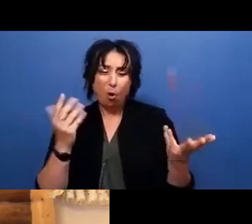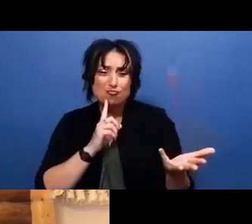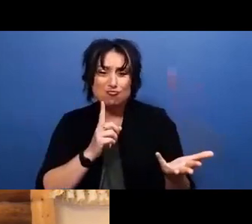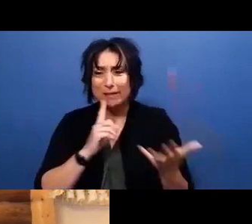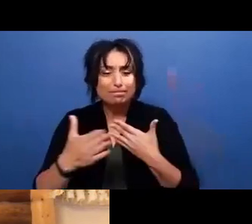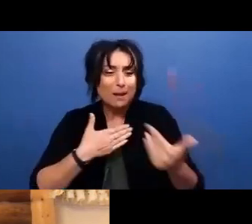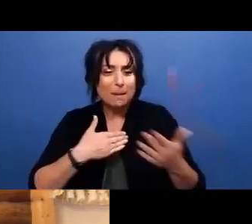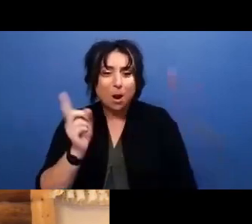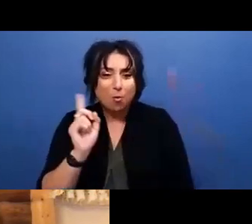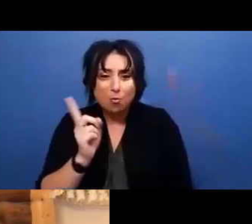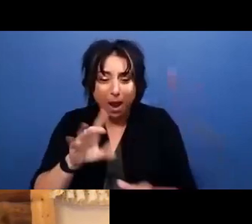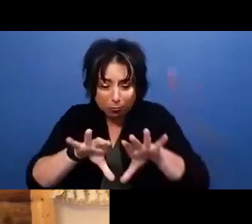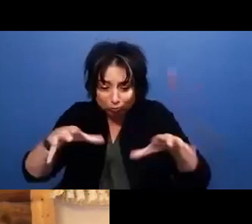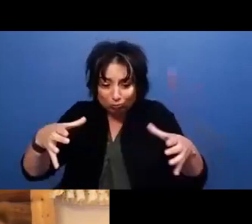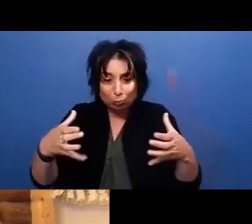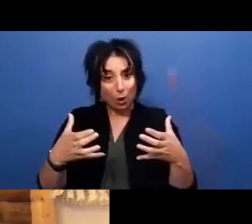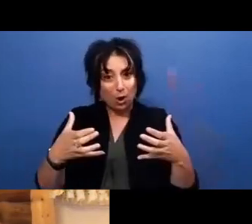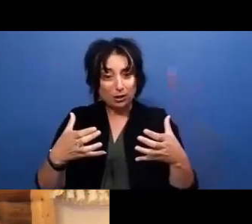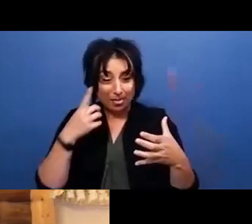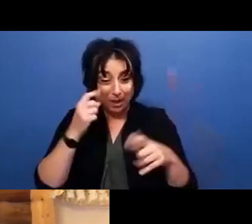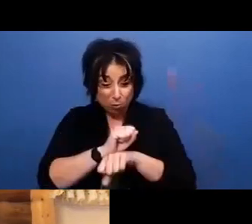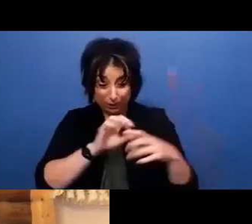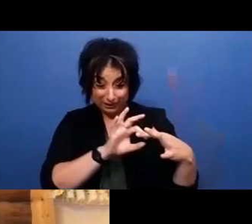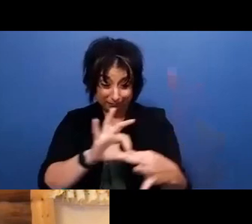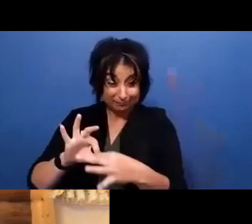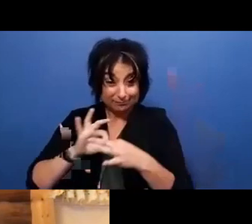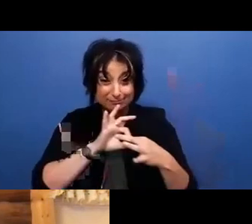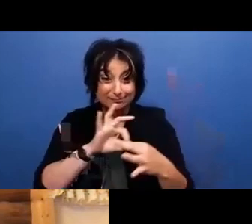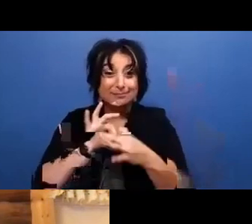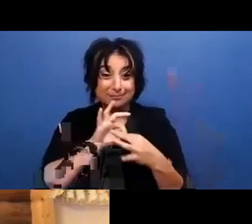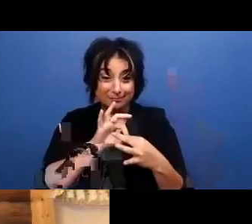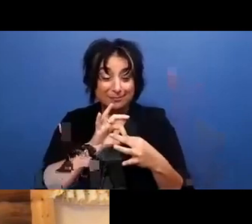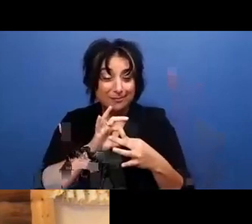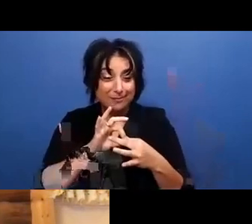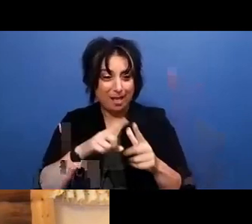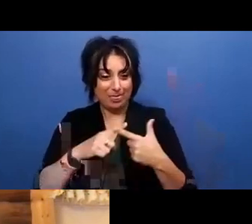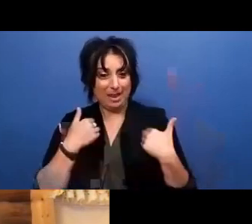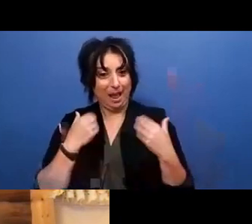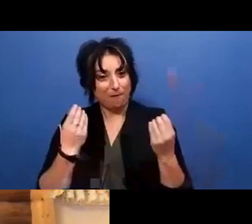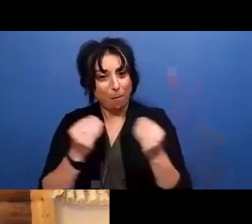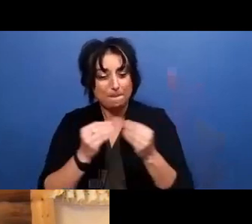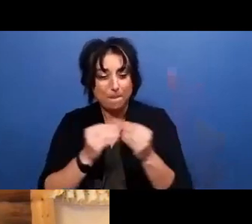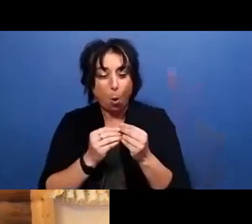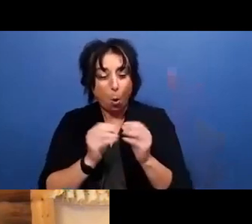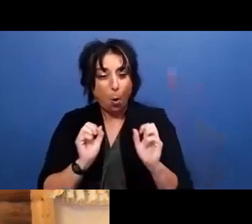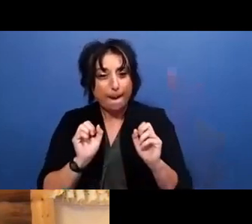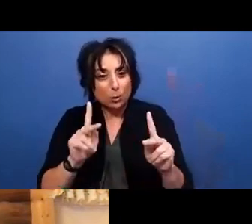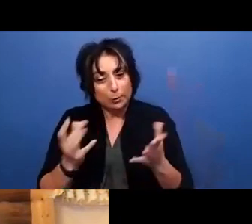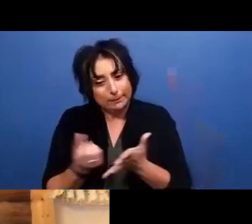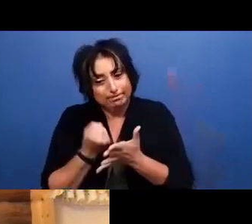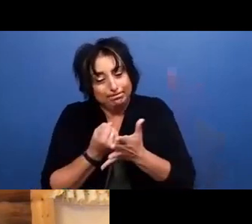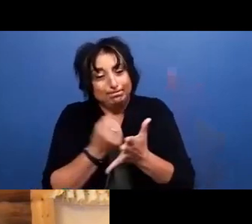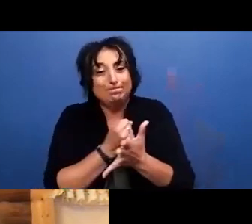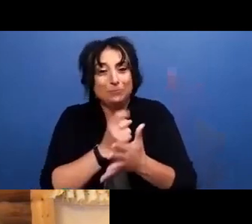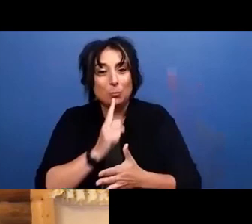any country. And I think it's through working together that we have collaborative opportunities for all of us to increase